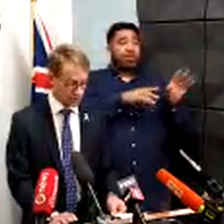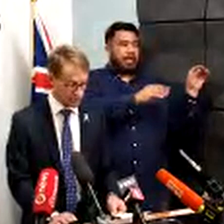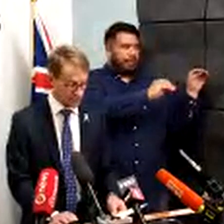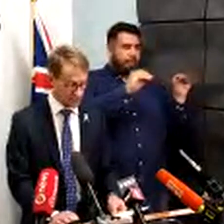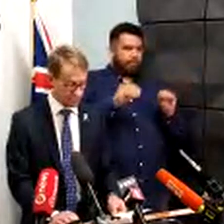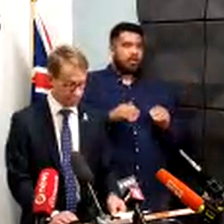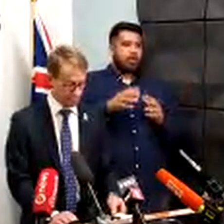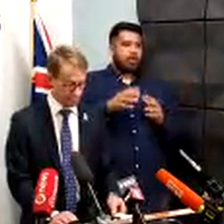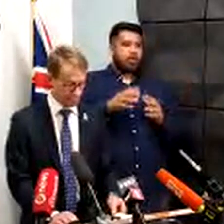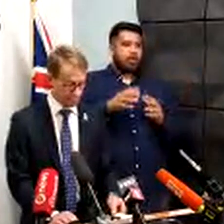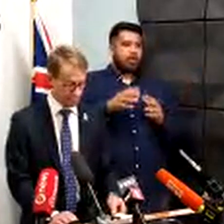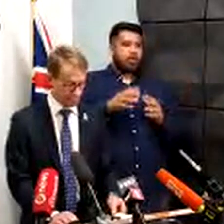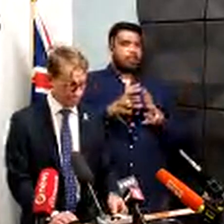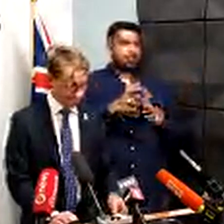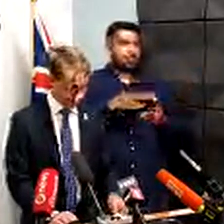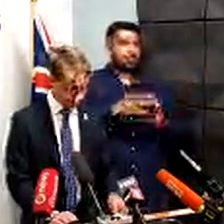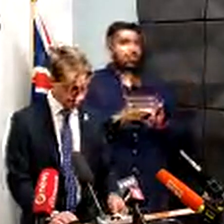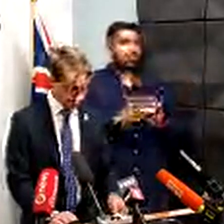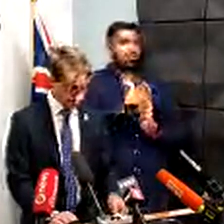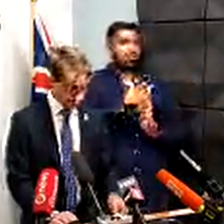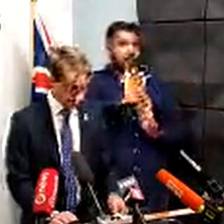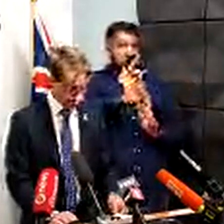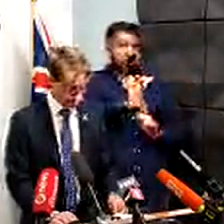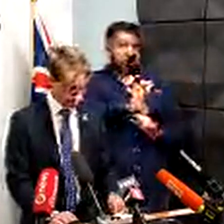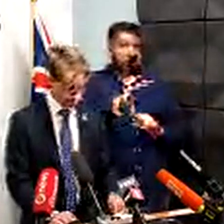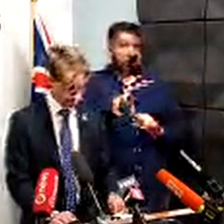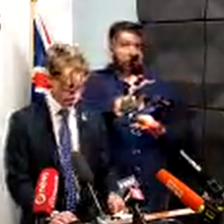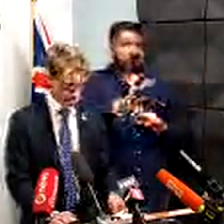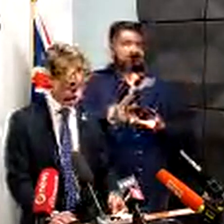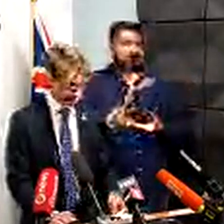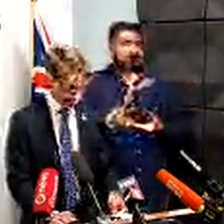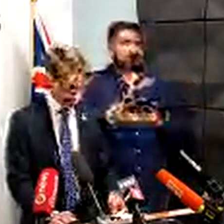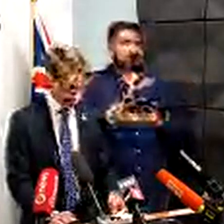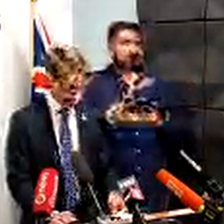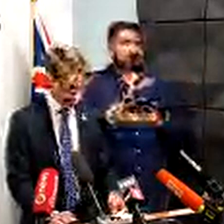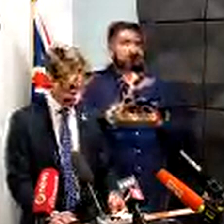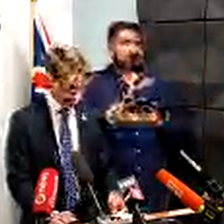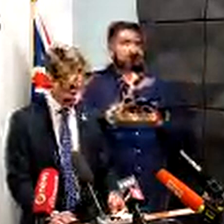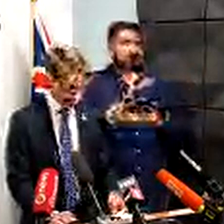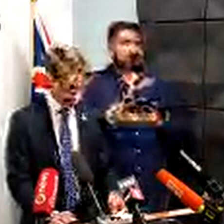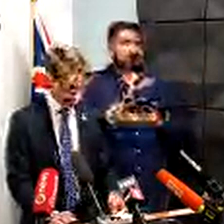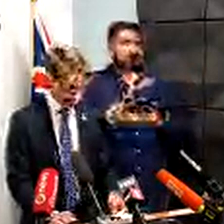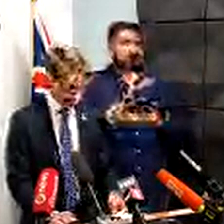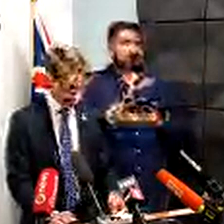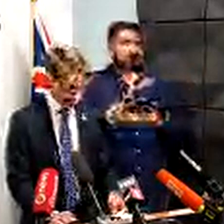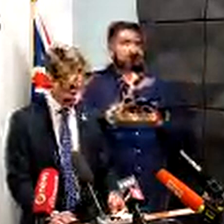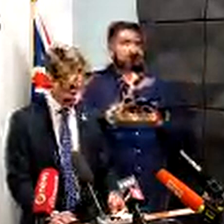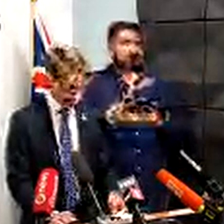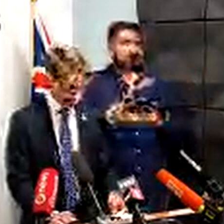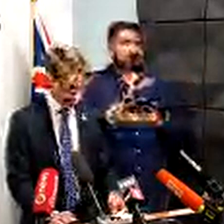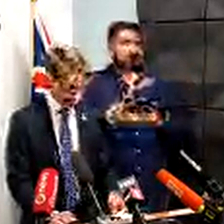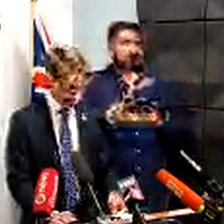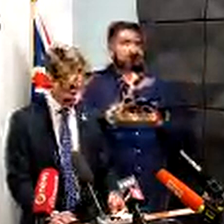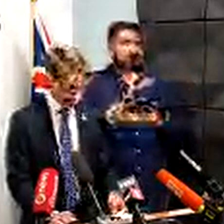the United States. We're also receiving a number of offers for specialist medical teams from the UK, USA